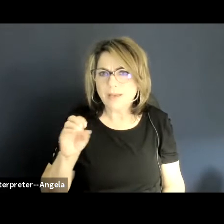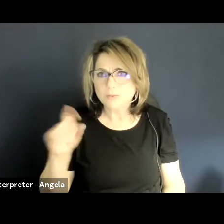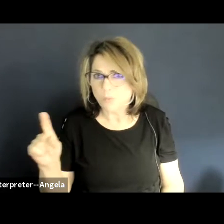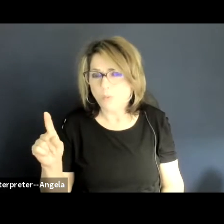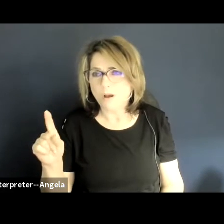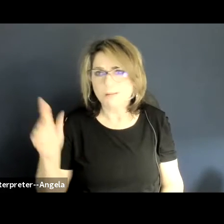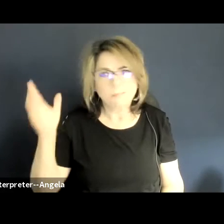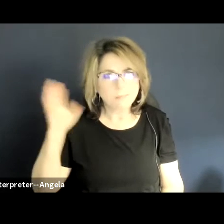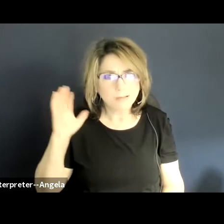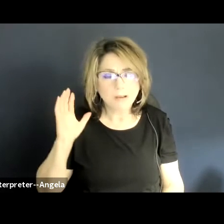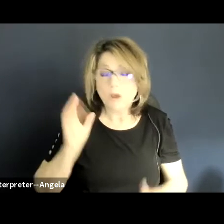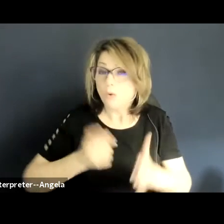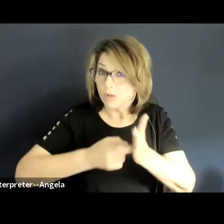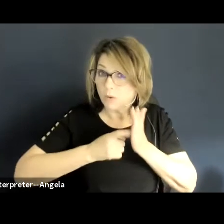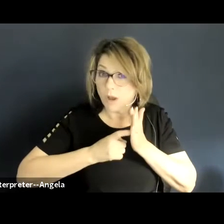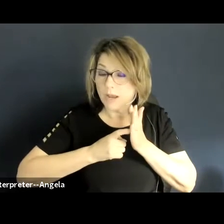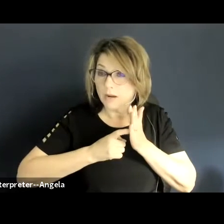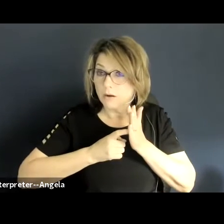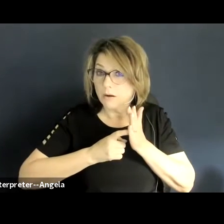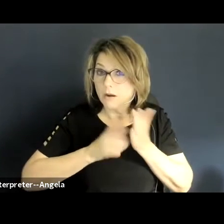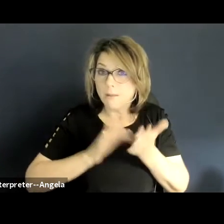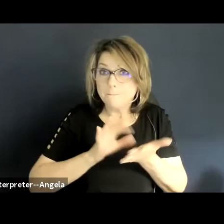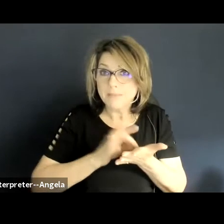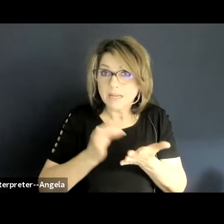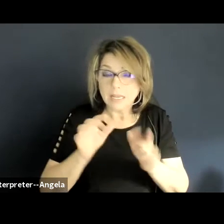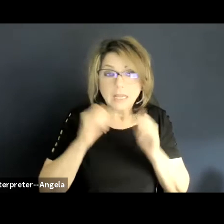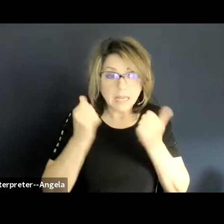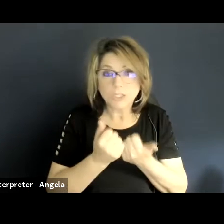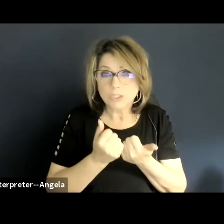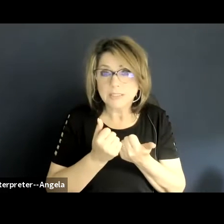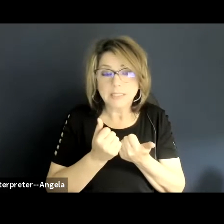to require our Medicaid agency to